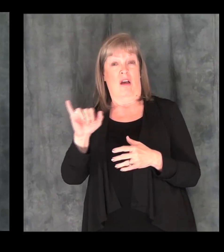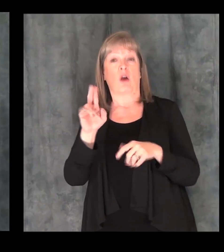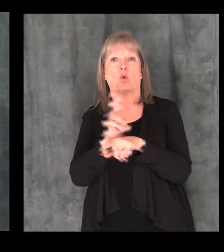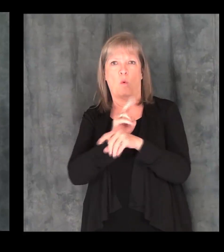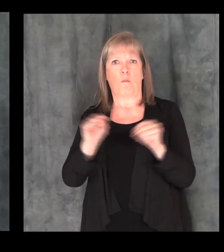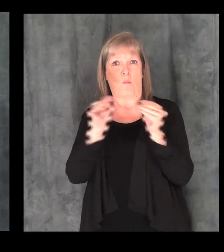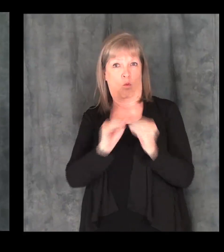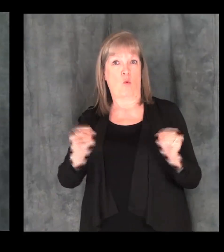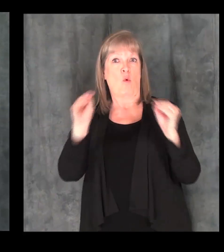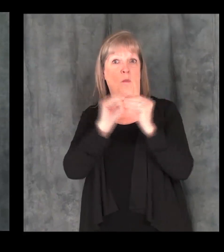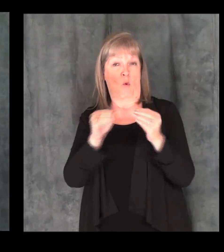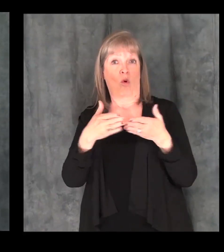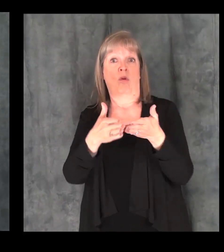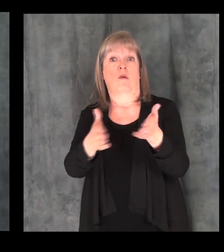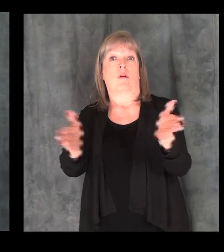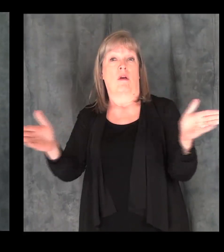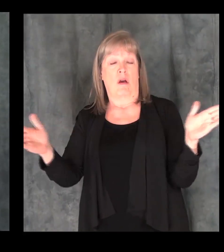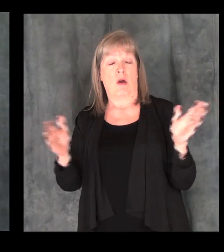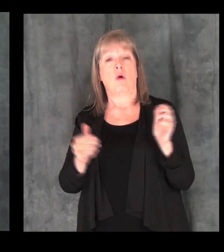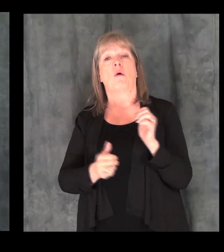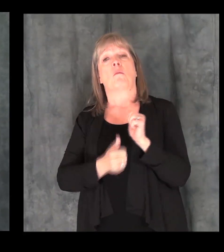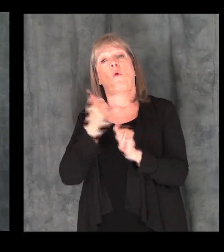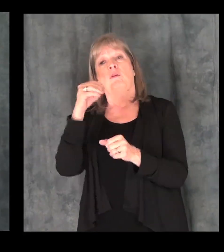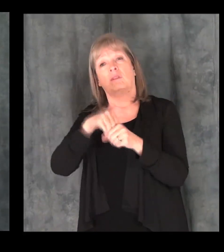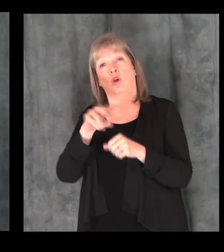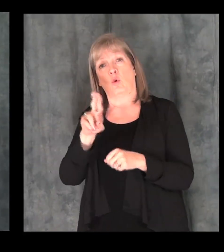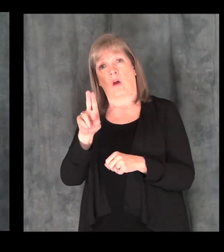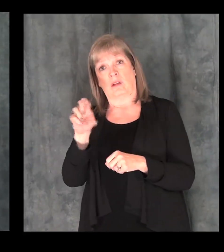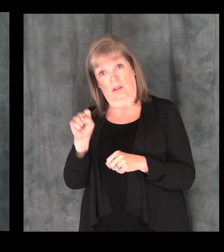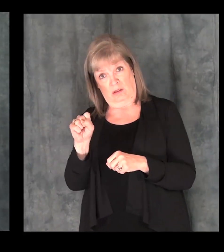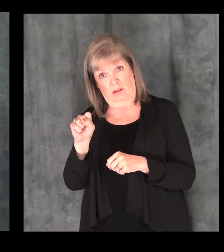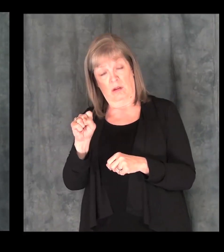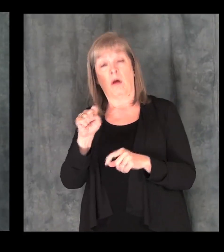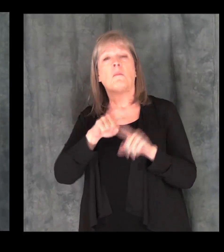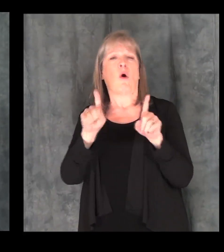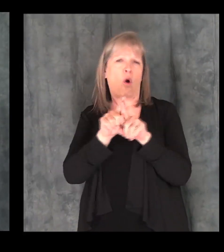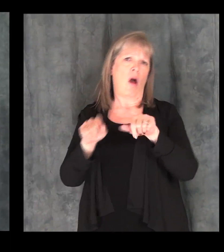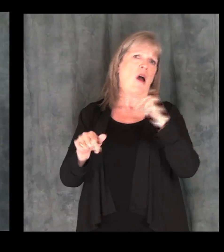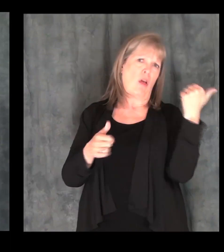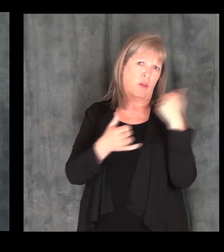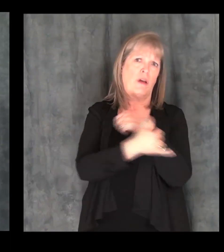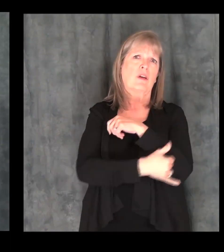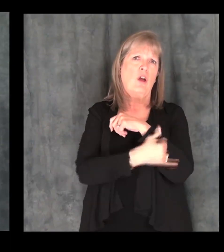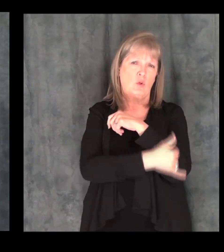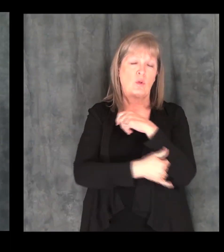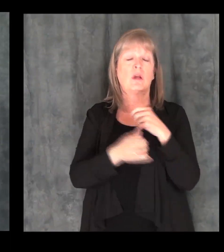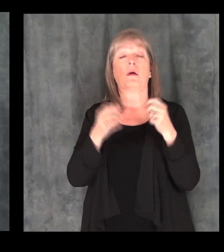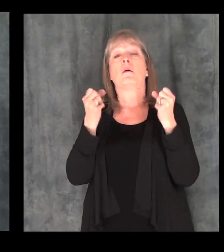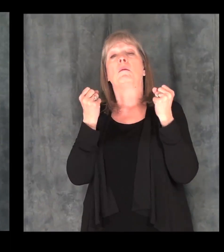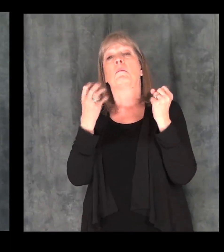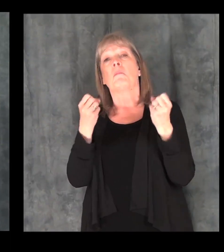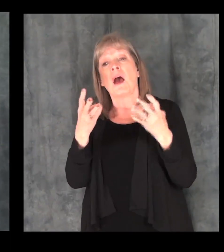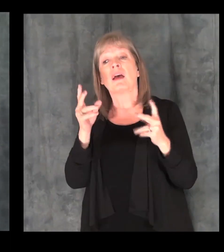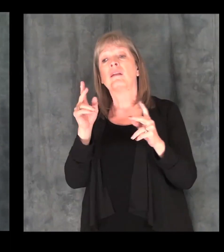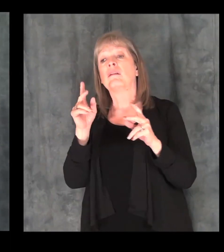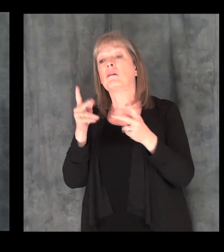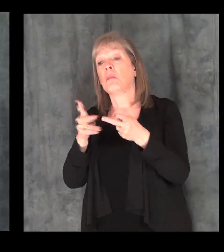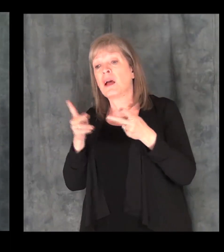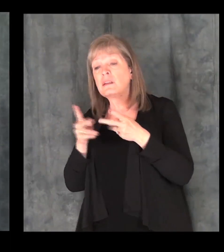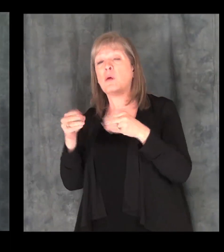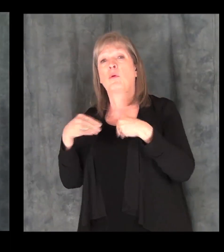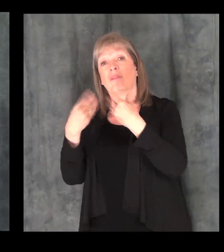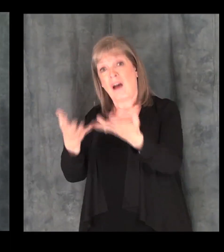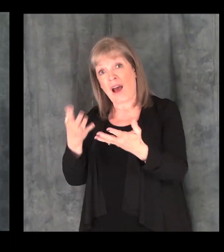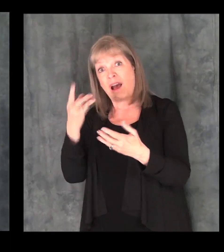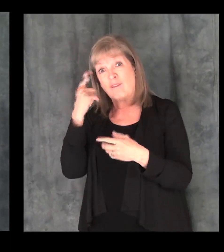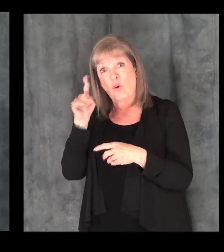widely, primarily in the United States, but in other countries throughout the world. Many services are being provided for deaf people